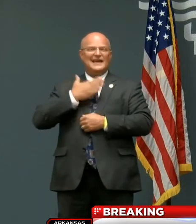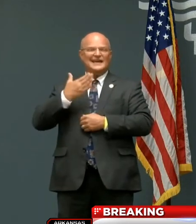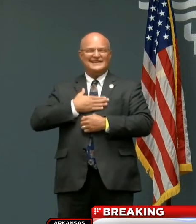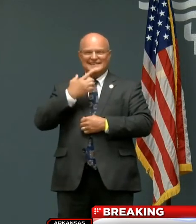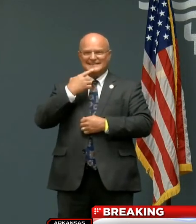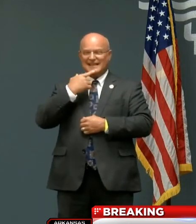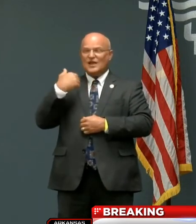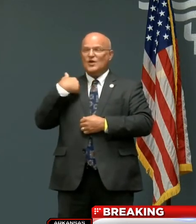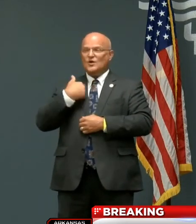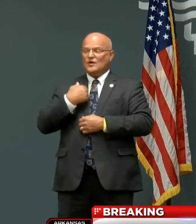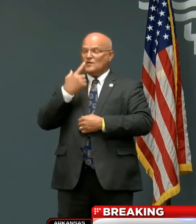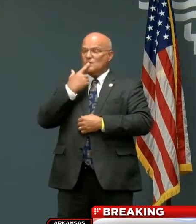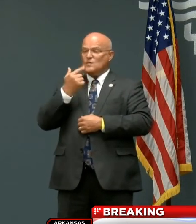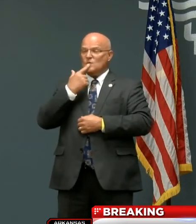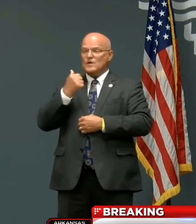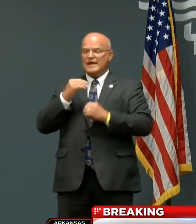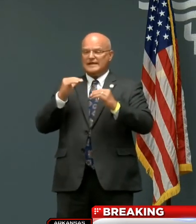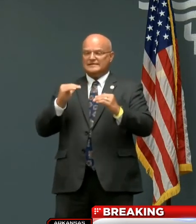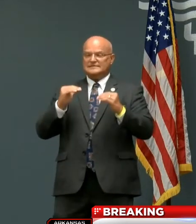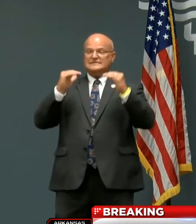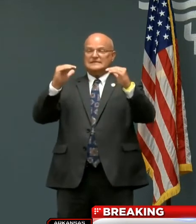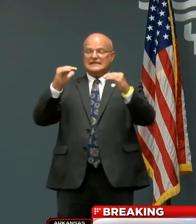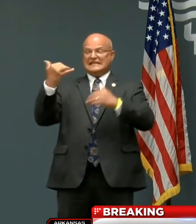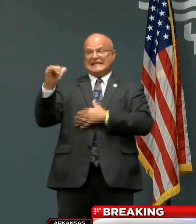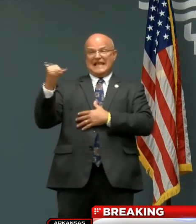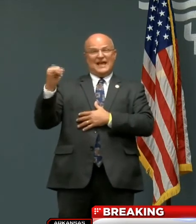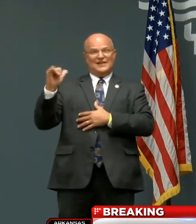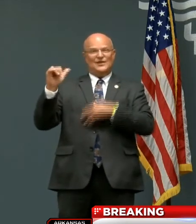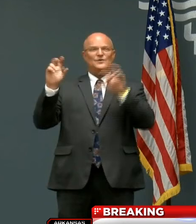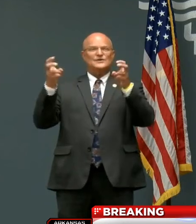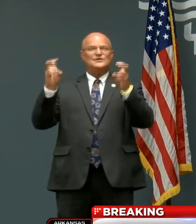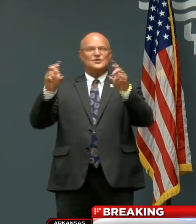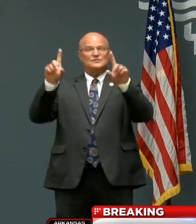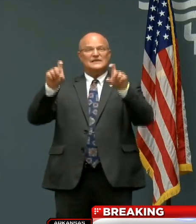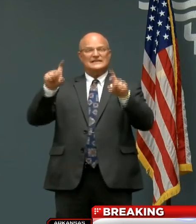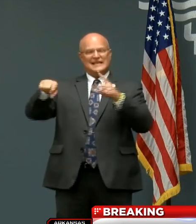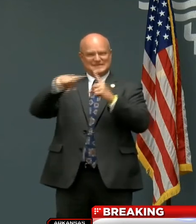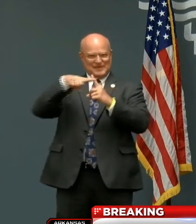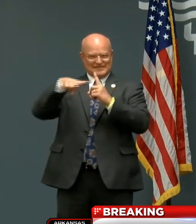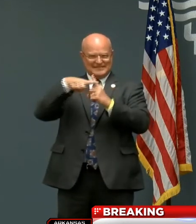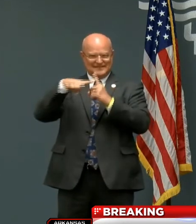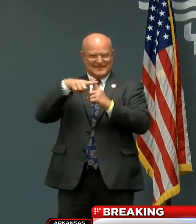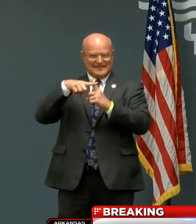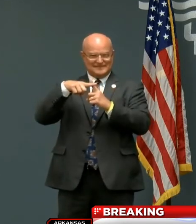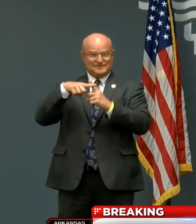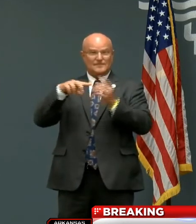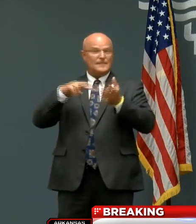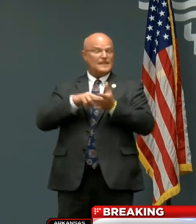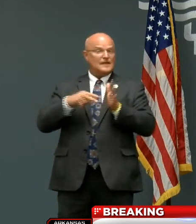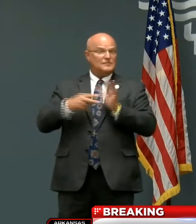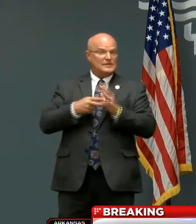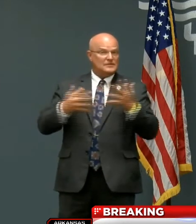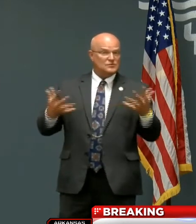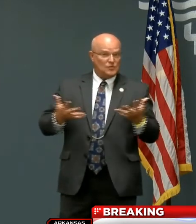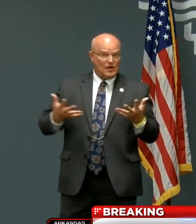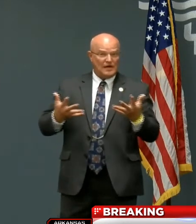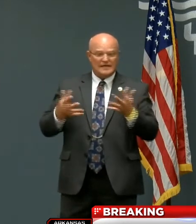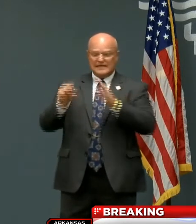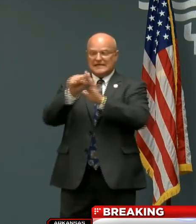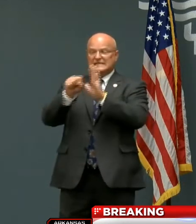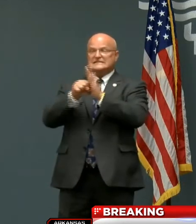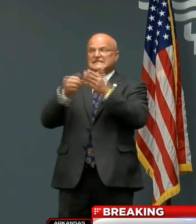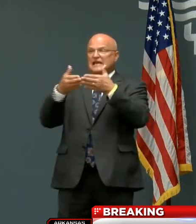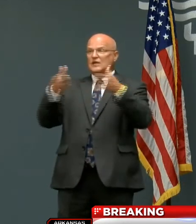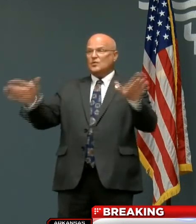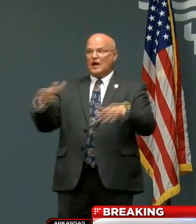that we have moved from red to yellow in terms of test positivity, which means that statewide, the